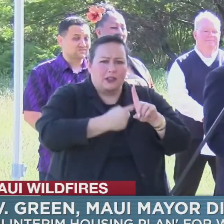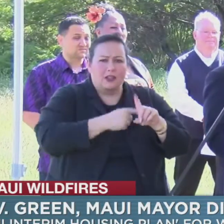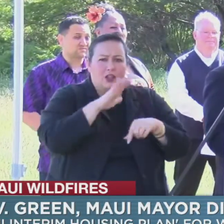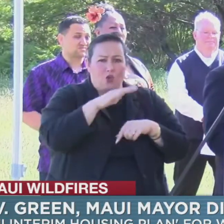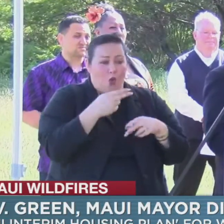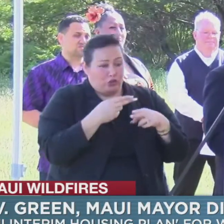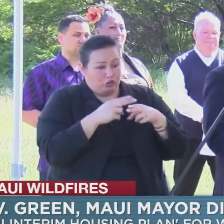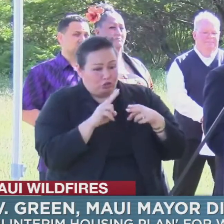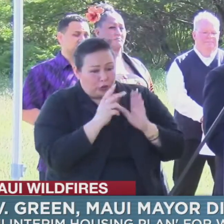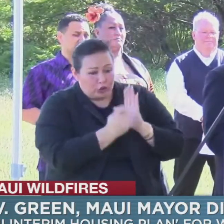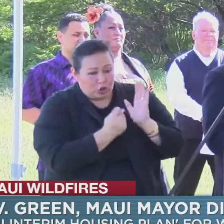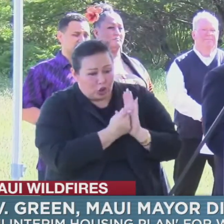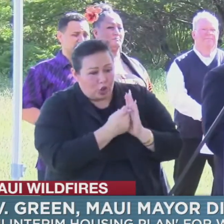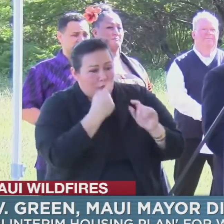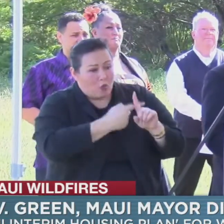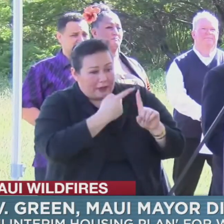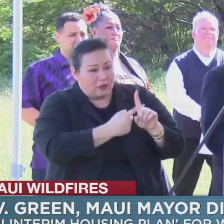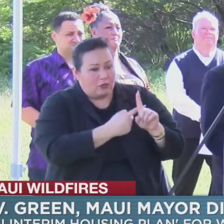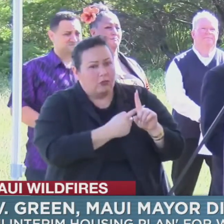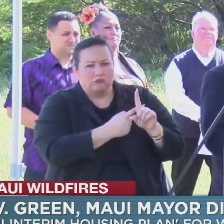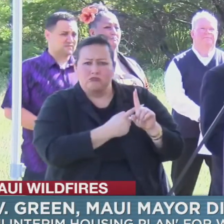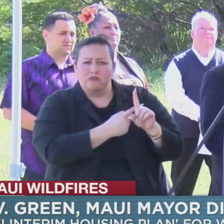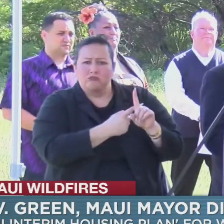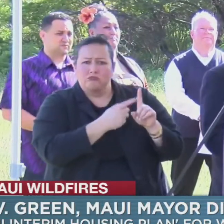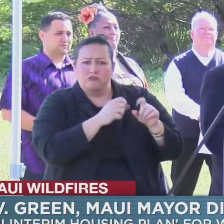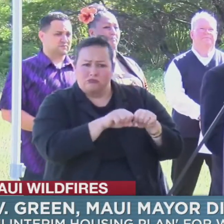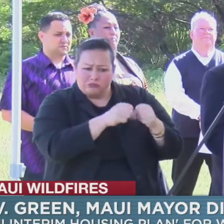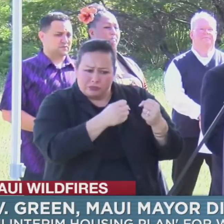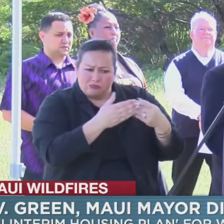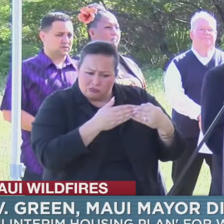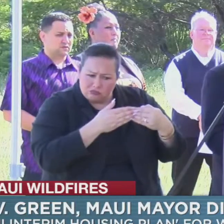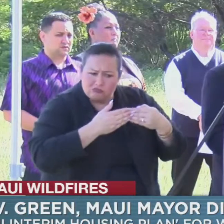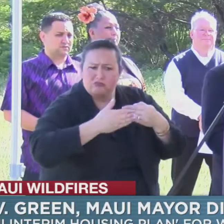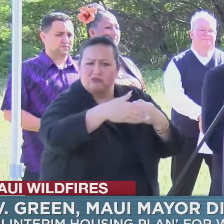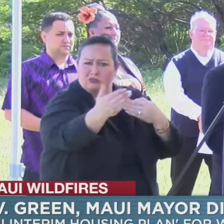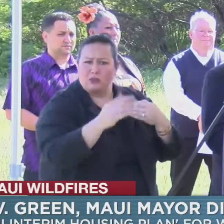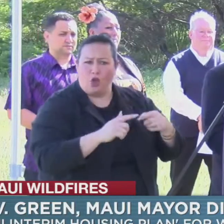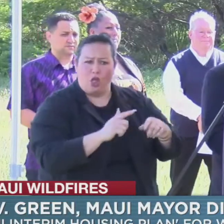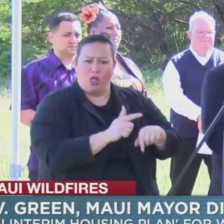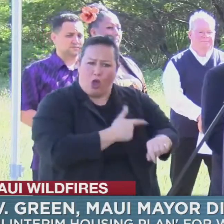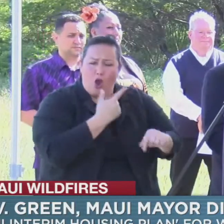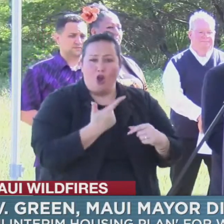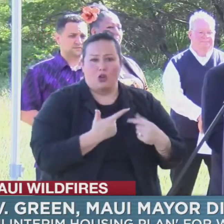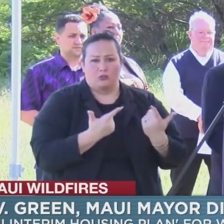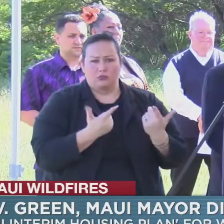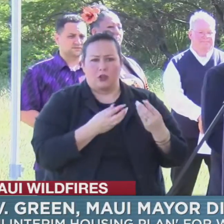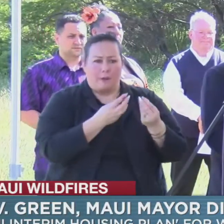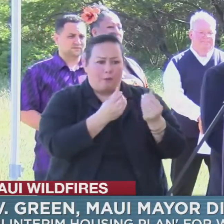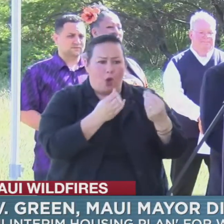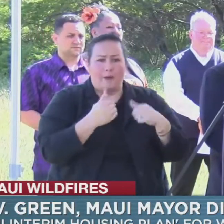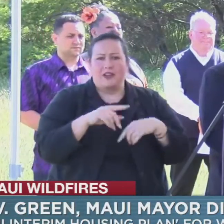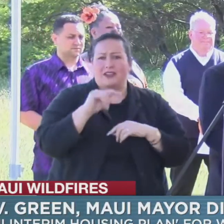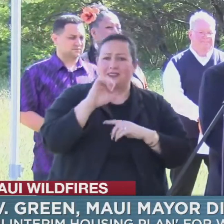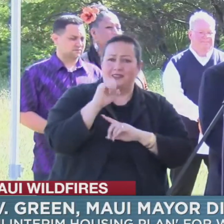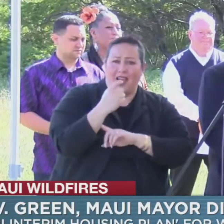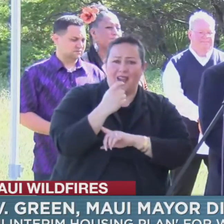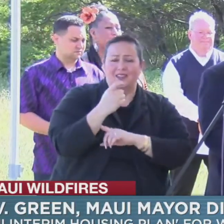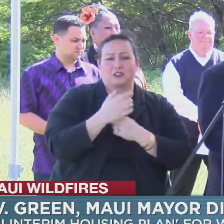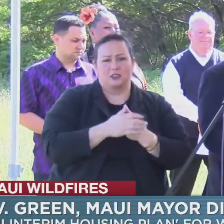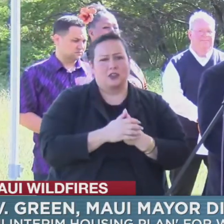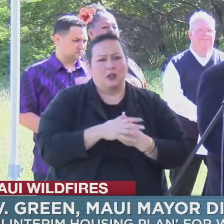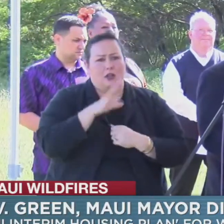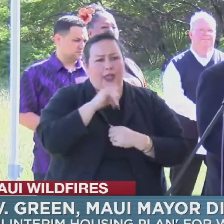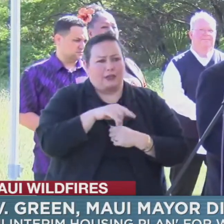long-term for a fair market value. Take advantage of the tax breaks, property tax breaks that the county has generously offered. That is where